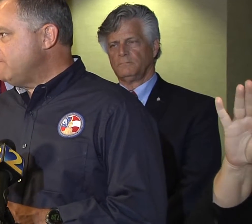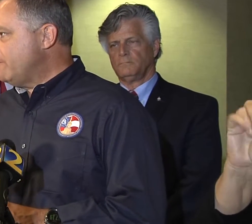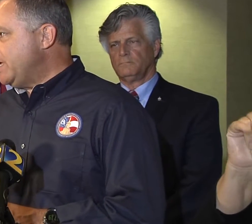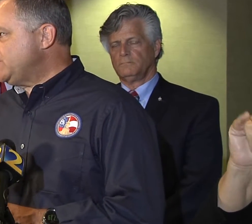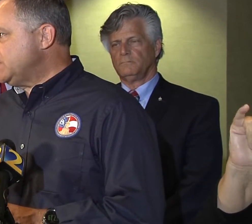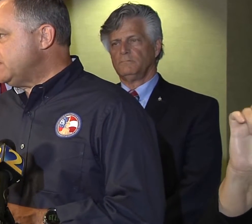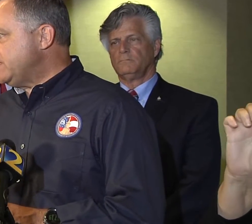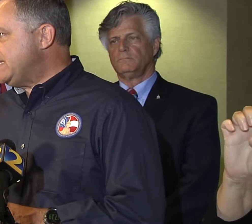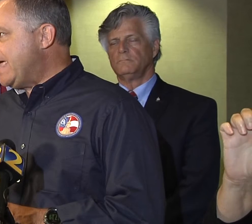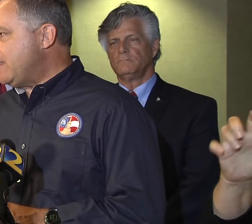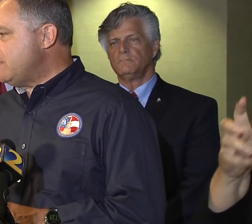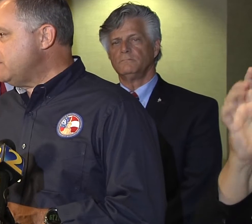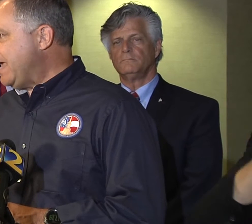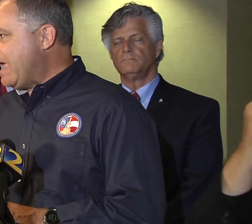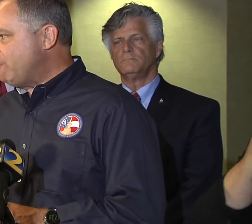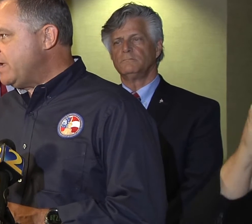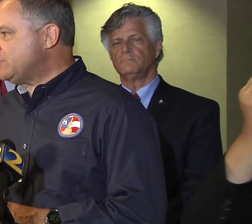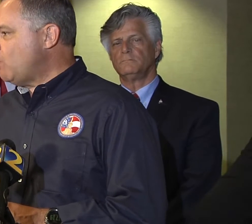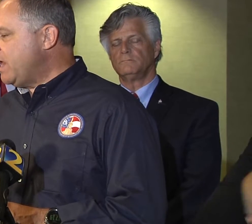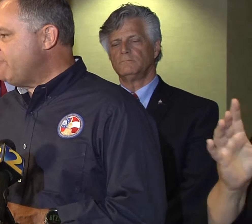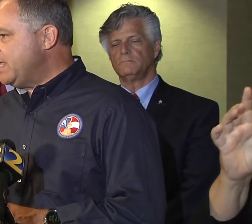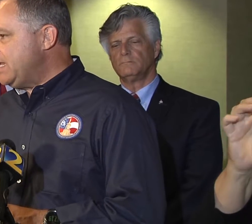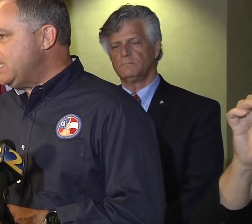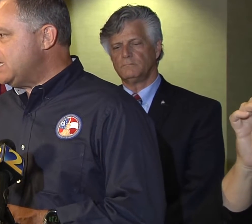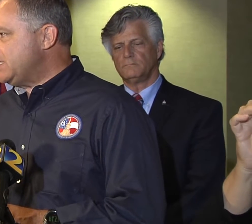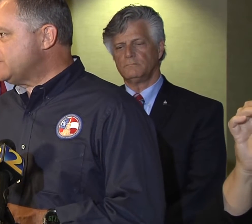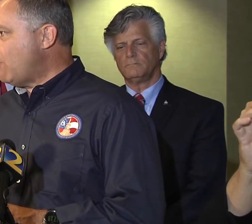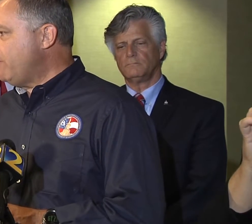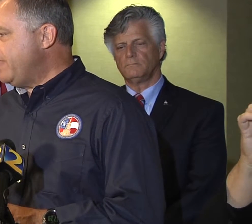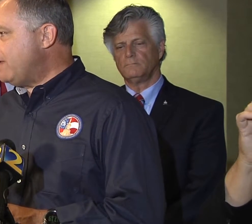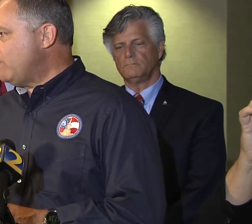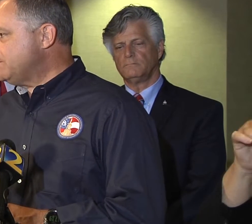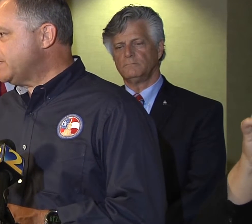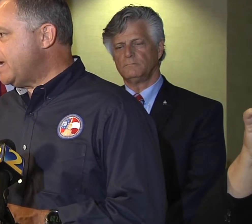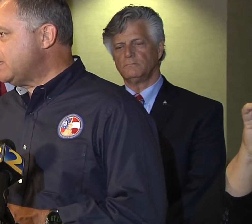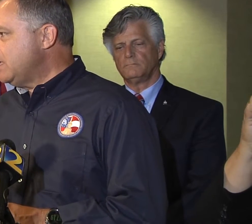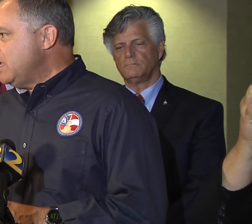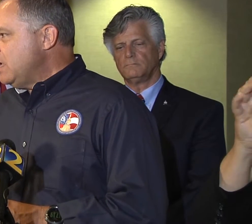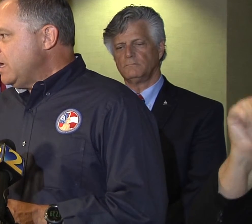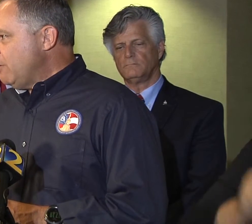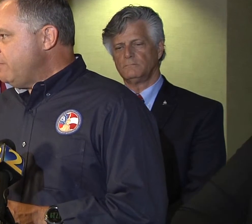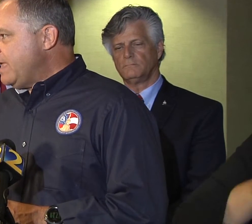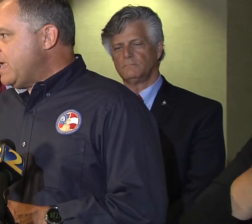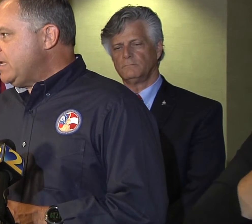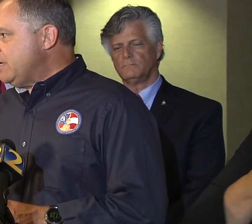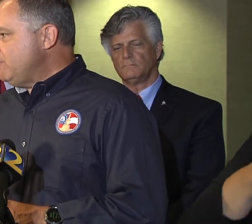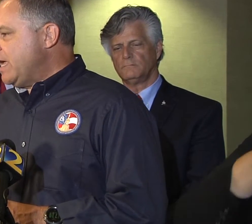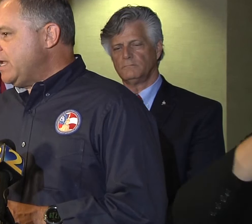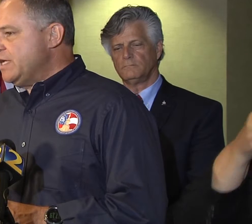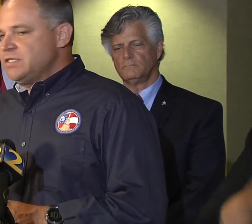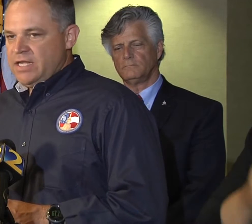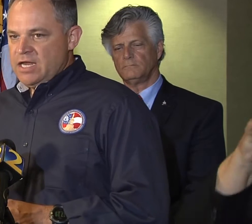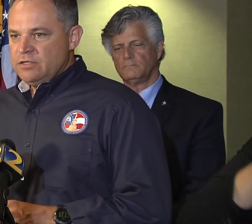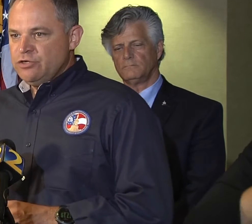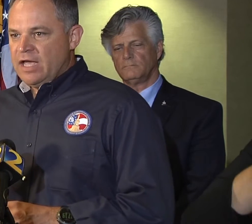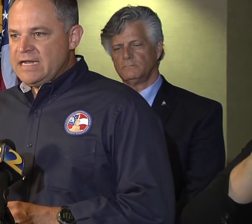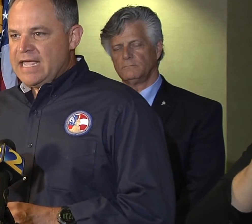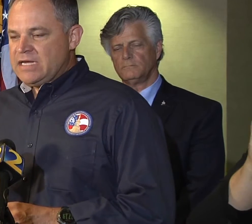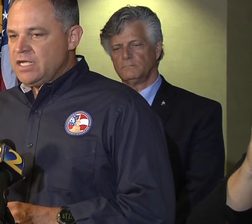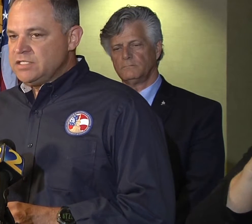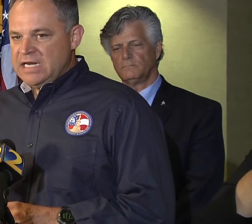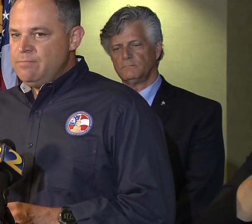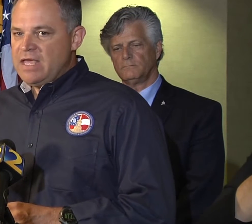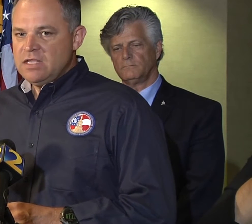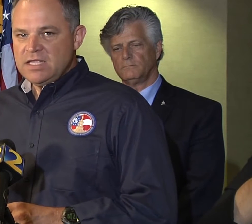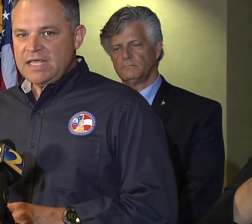that information. The data, the address, whatever they need is on that website. Go to that and do not hesitate to